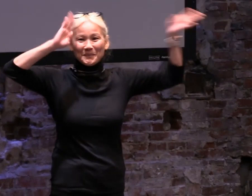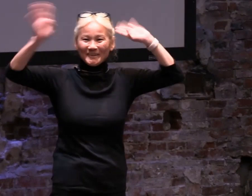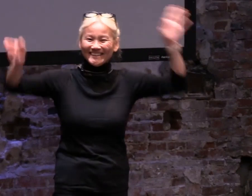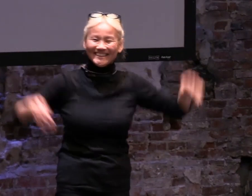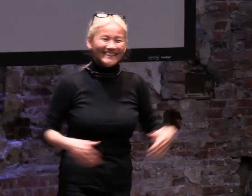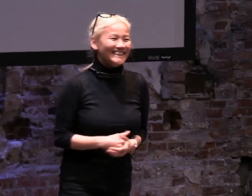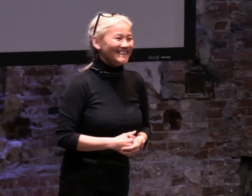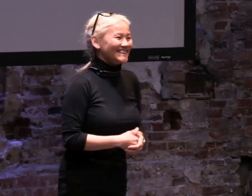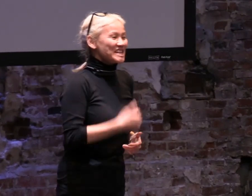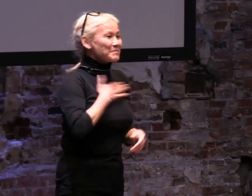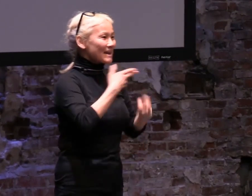Good afternoon.